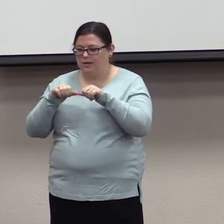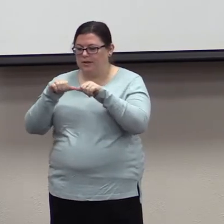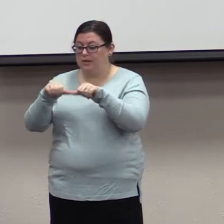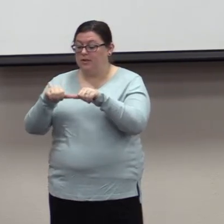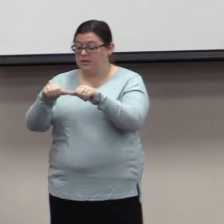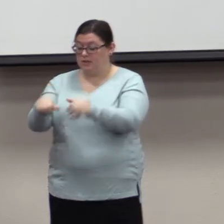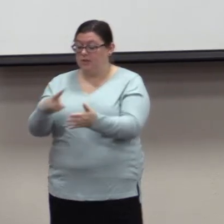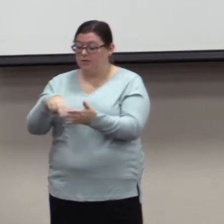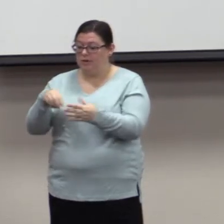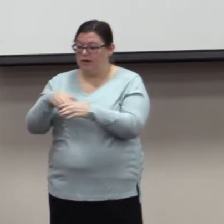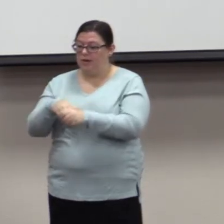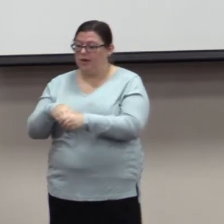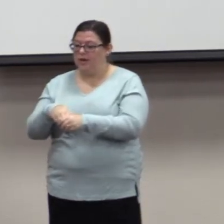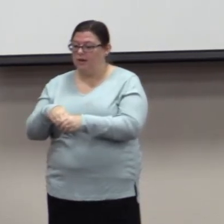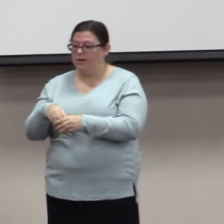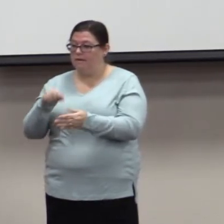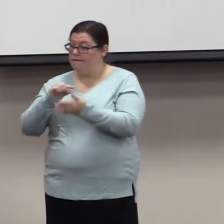6.